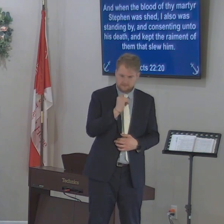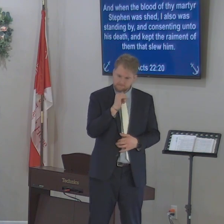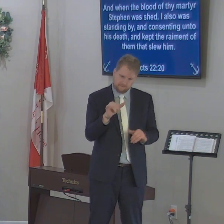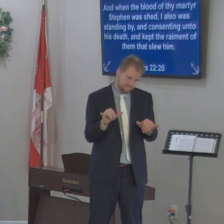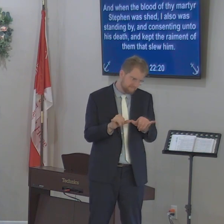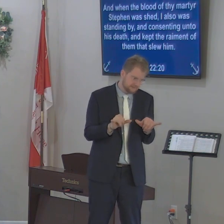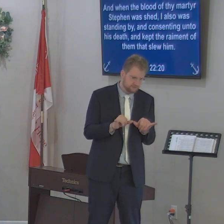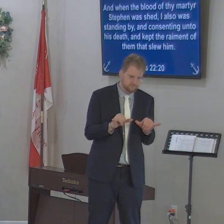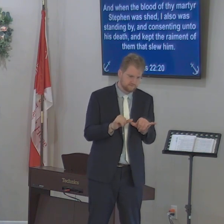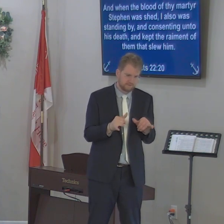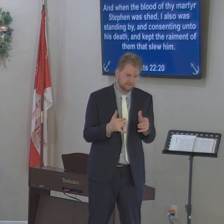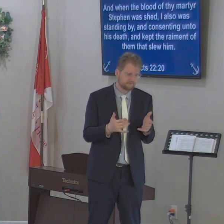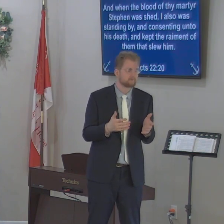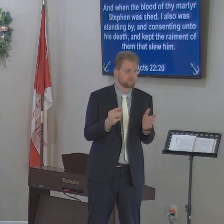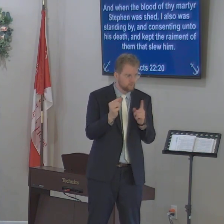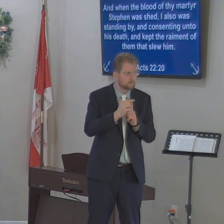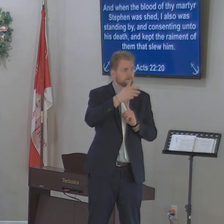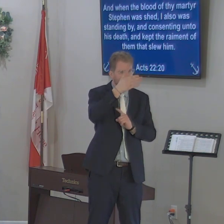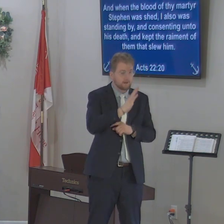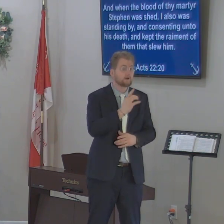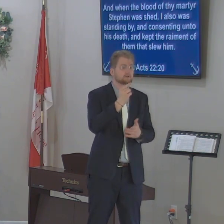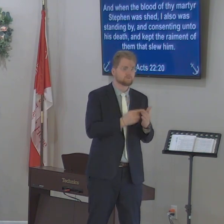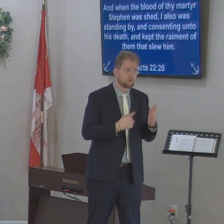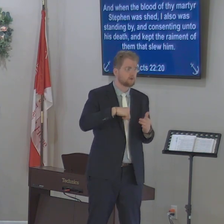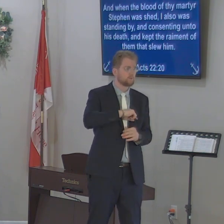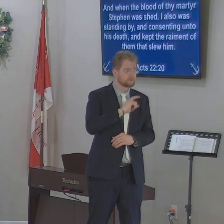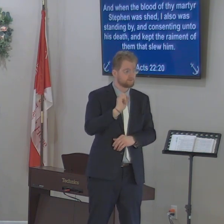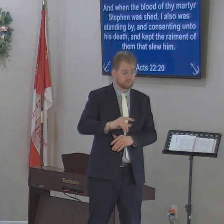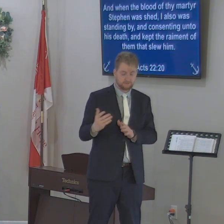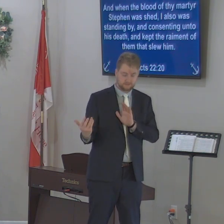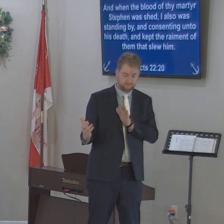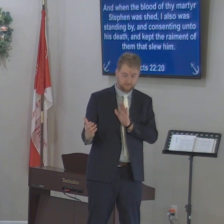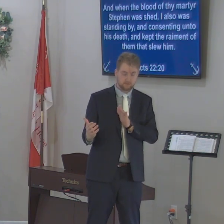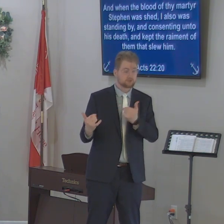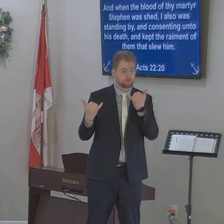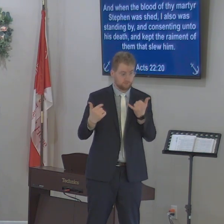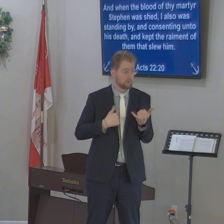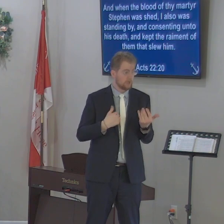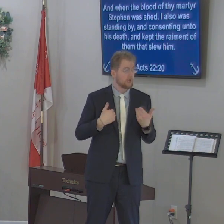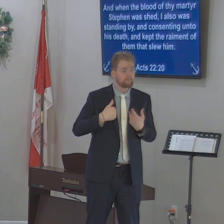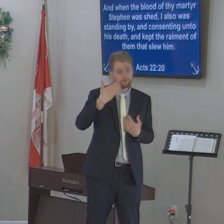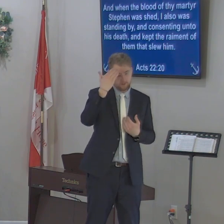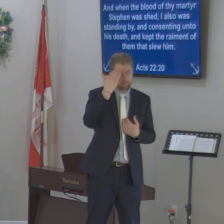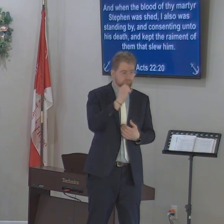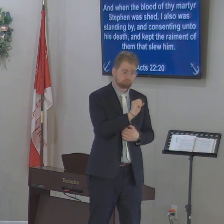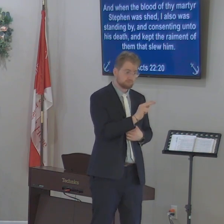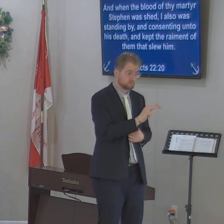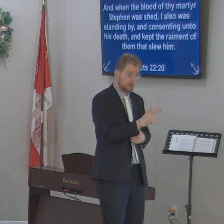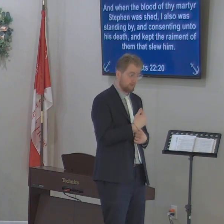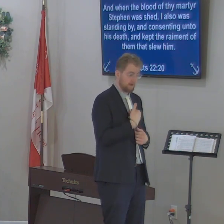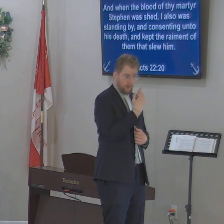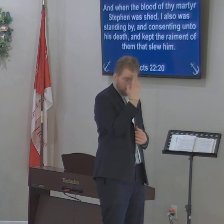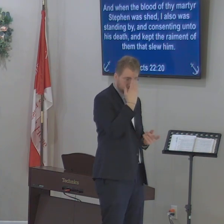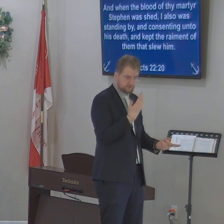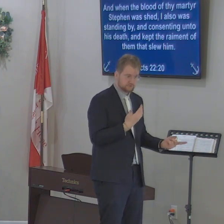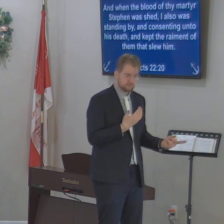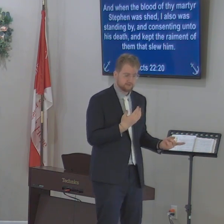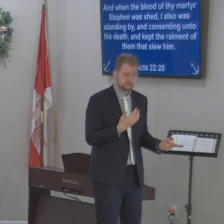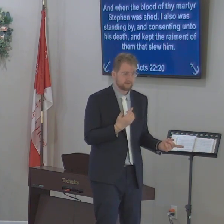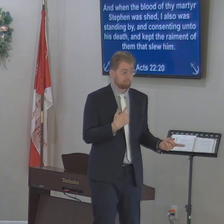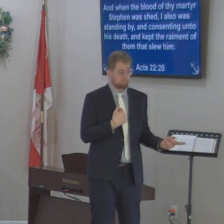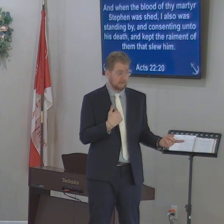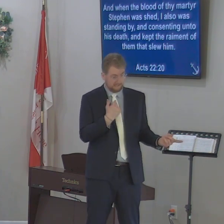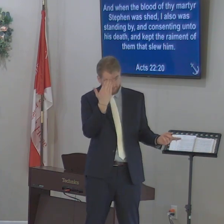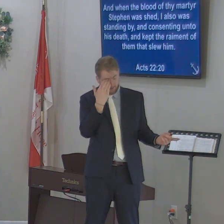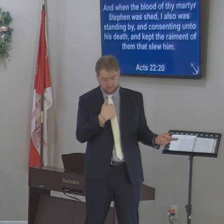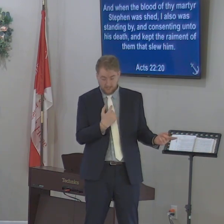stick. The word of God is the measuring stick. So now I have the knowledge. Saul had knowledge. I have knowledge.